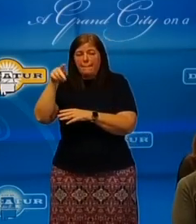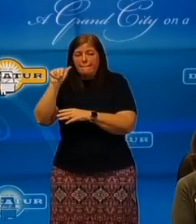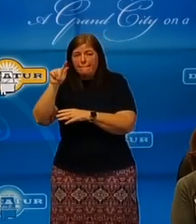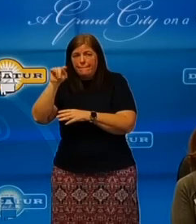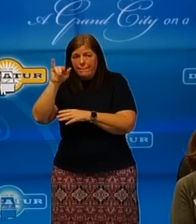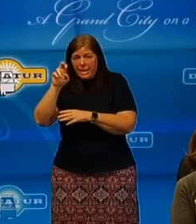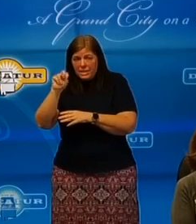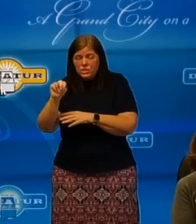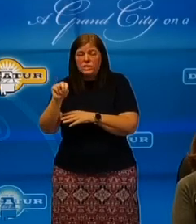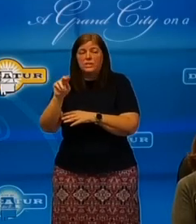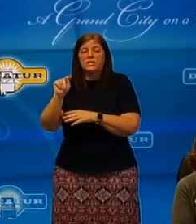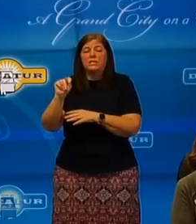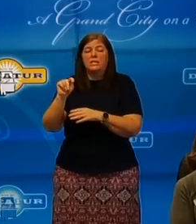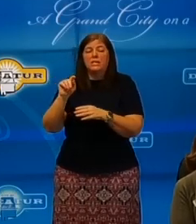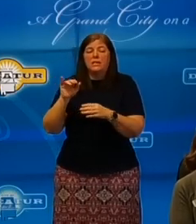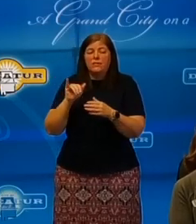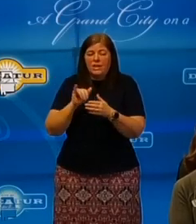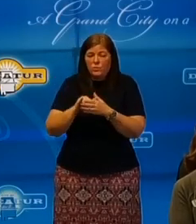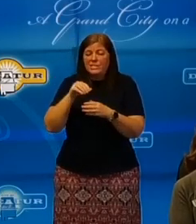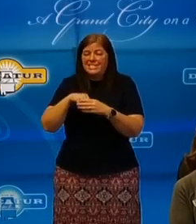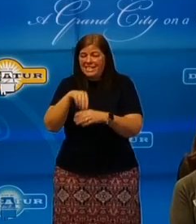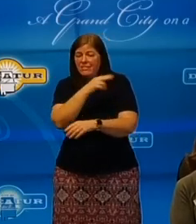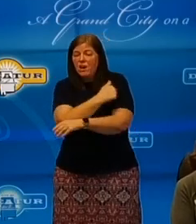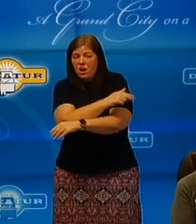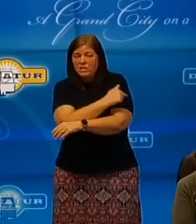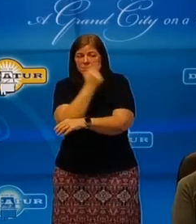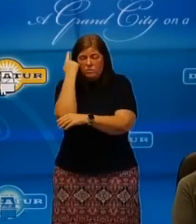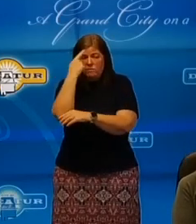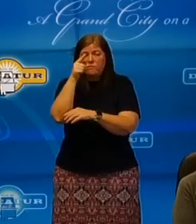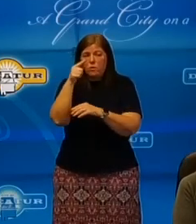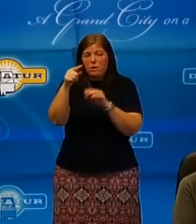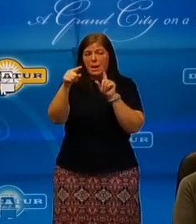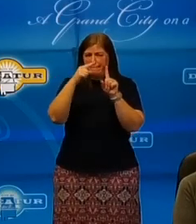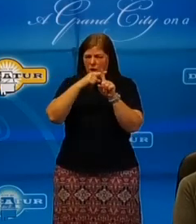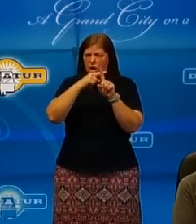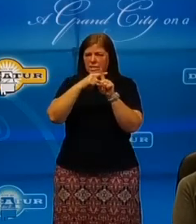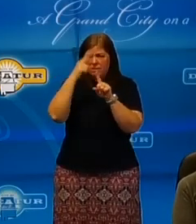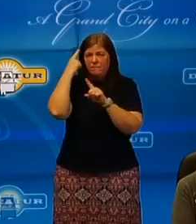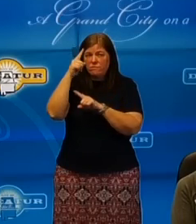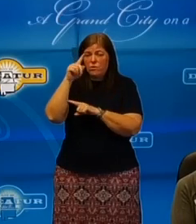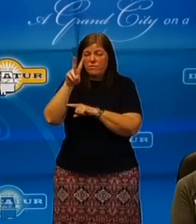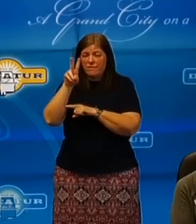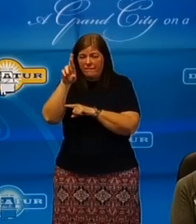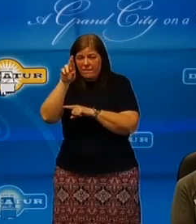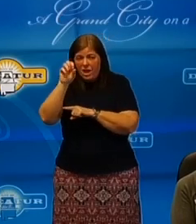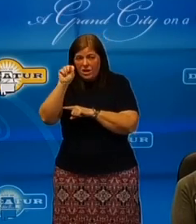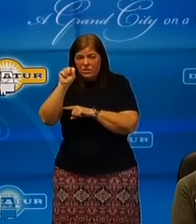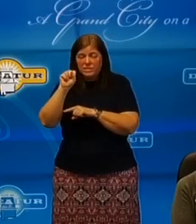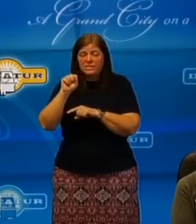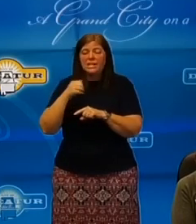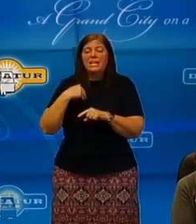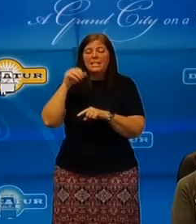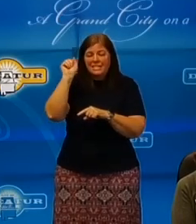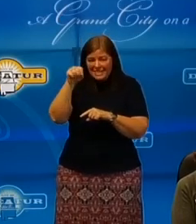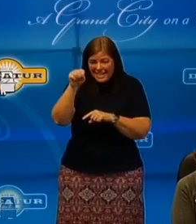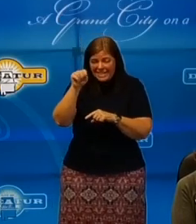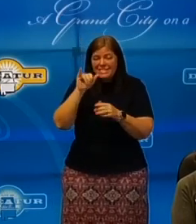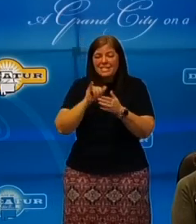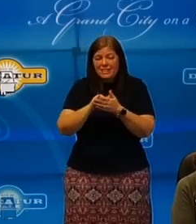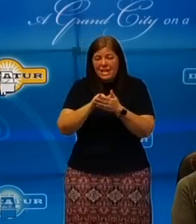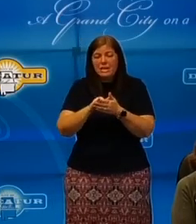in patient status that was positive for COVID. And yes, that patient did get